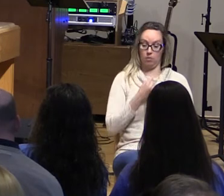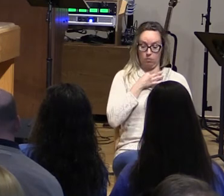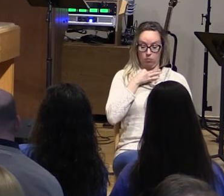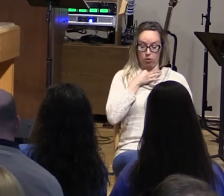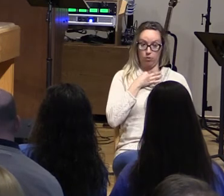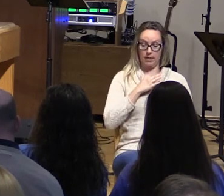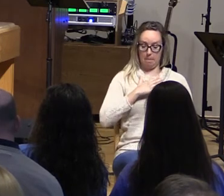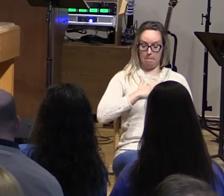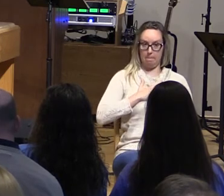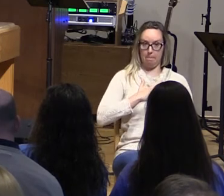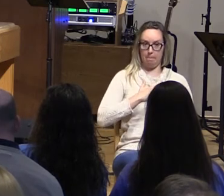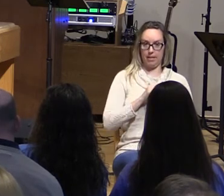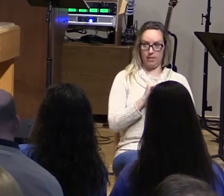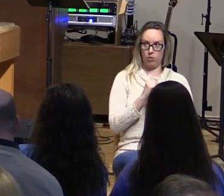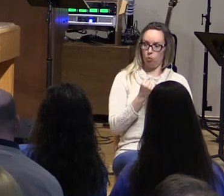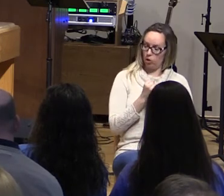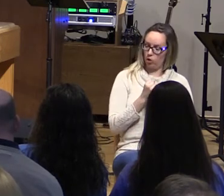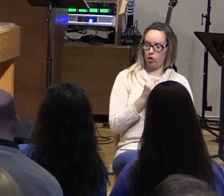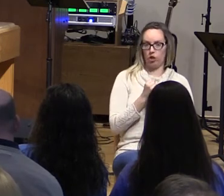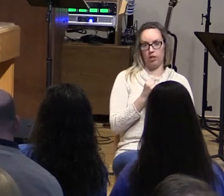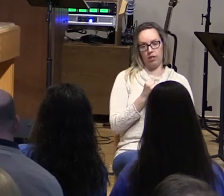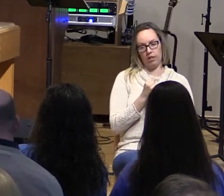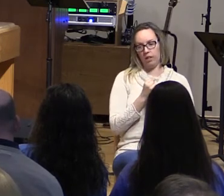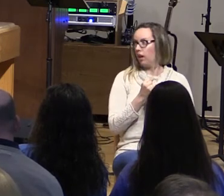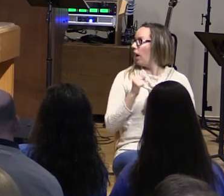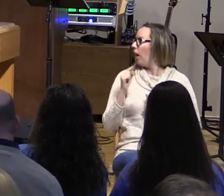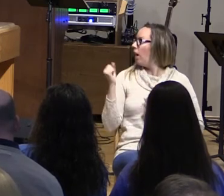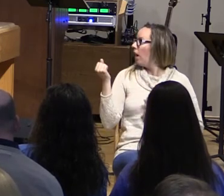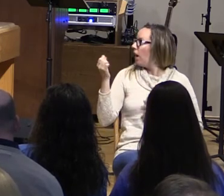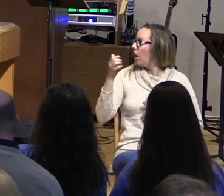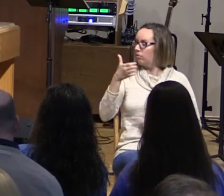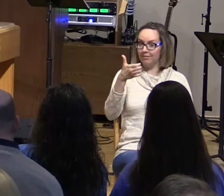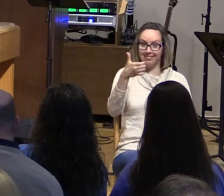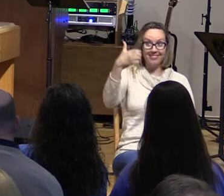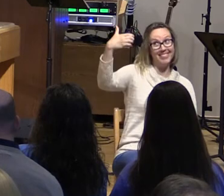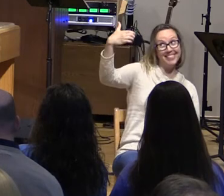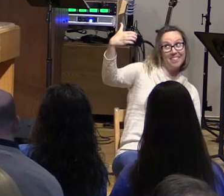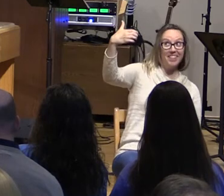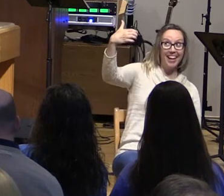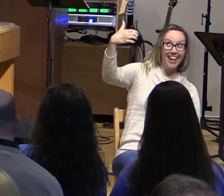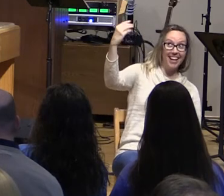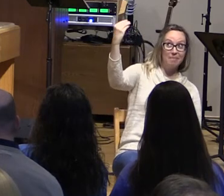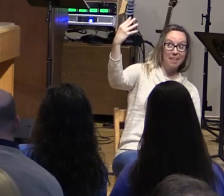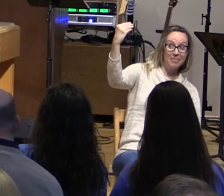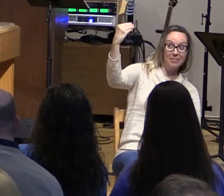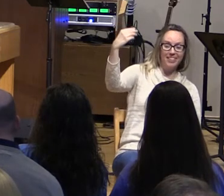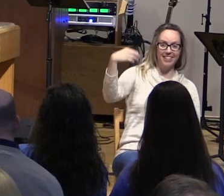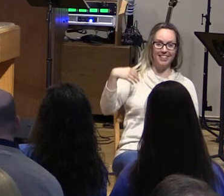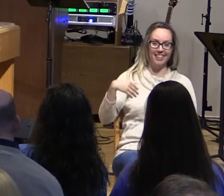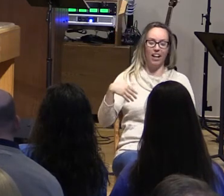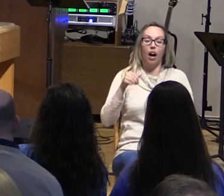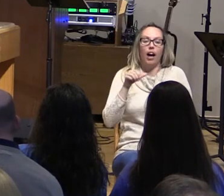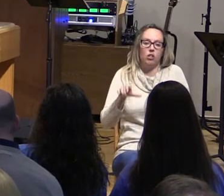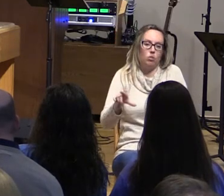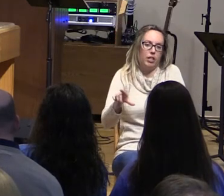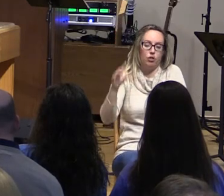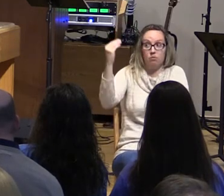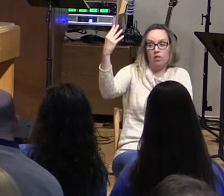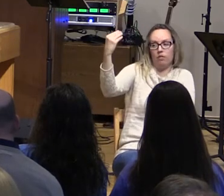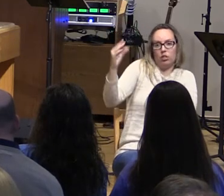stuck to something like this, or a phone, or a selfie. I don't really do selfies